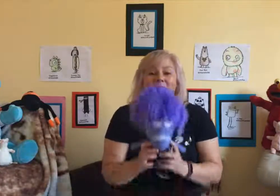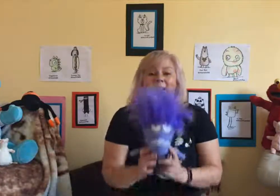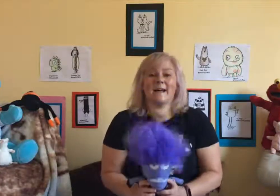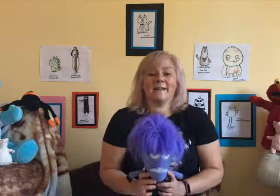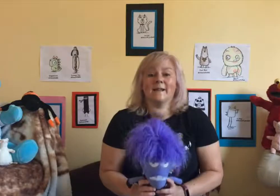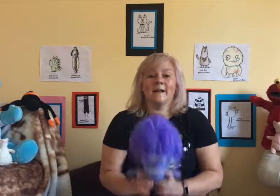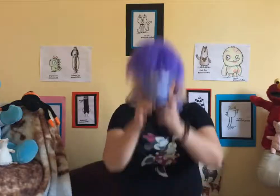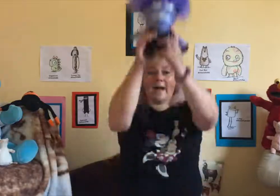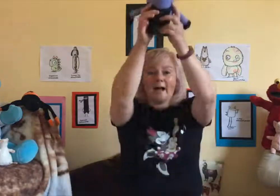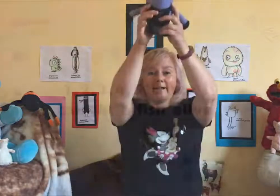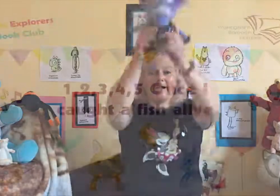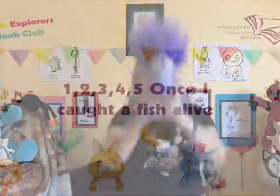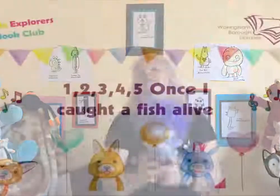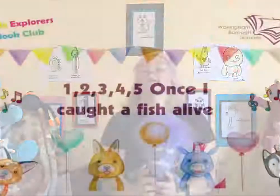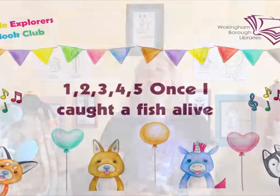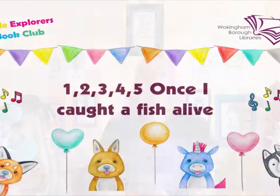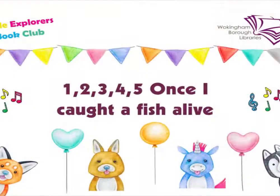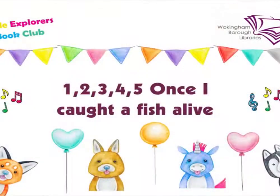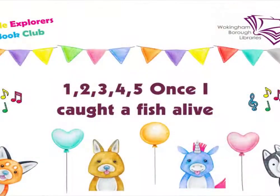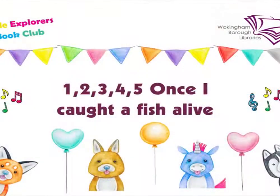hay. Hey!